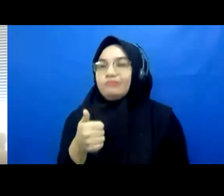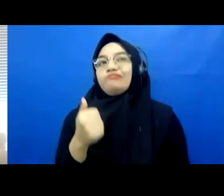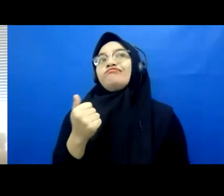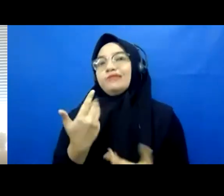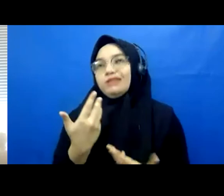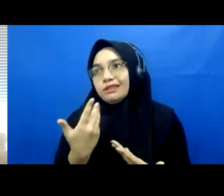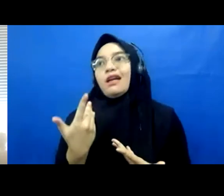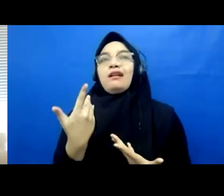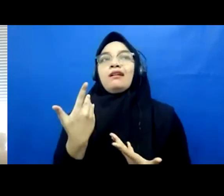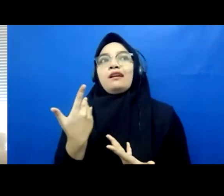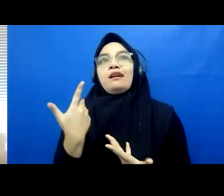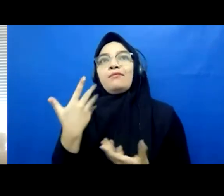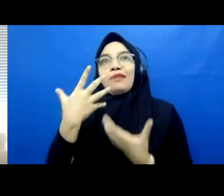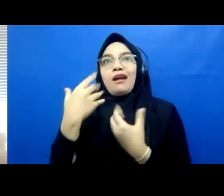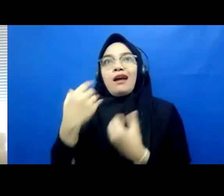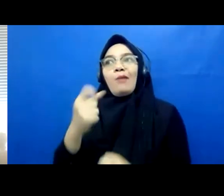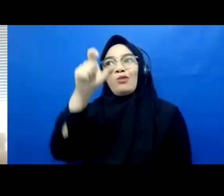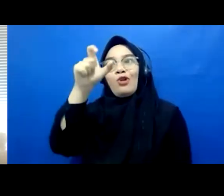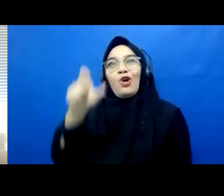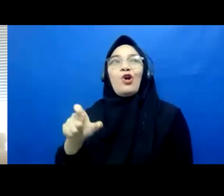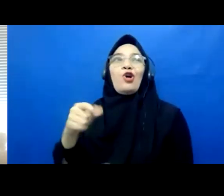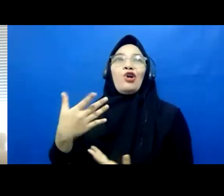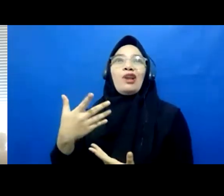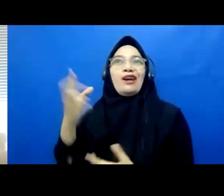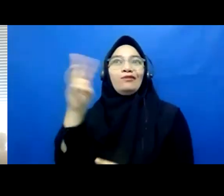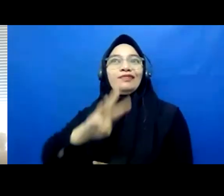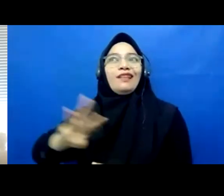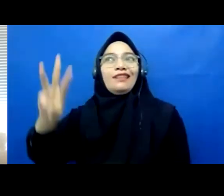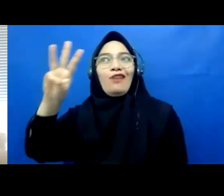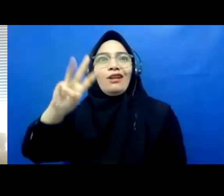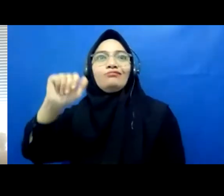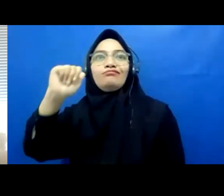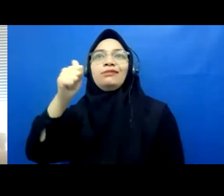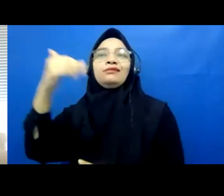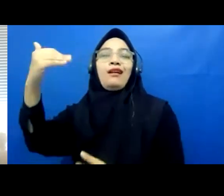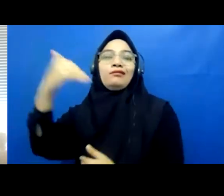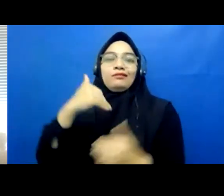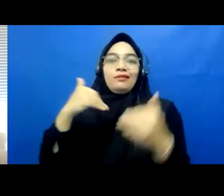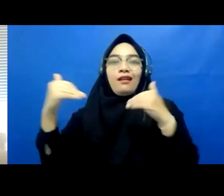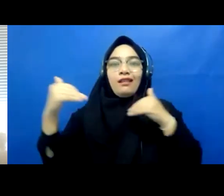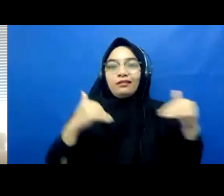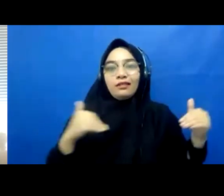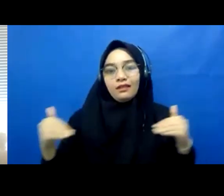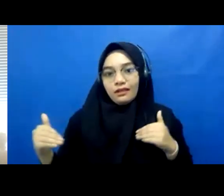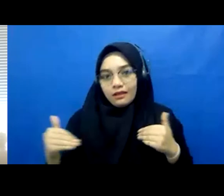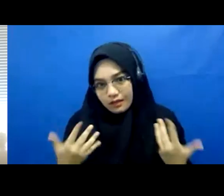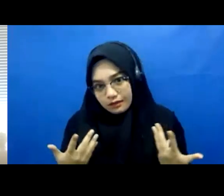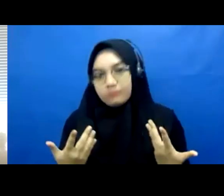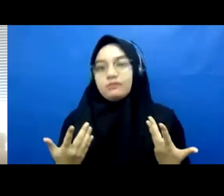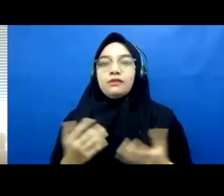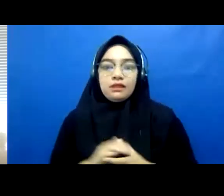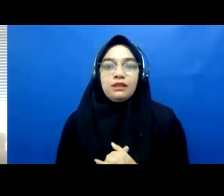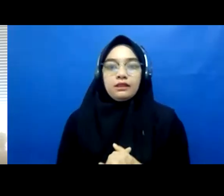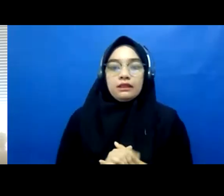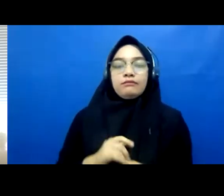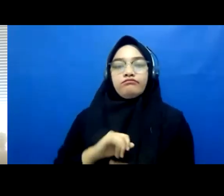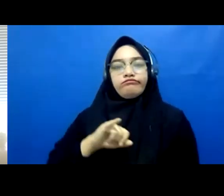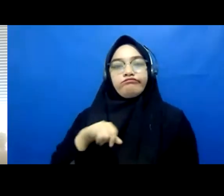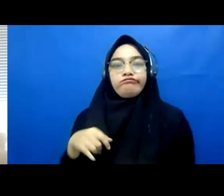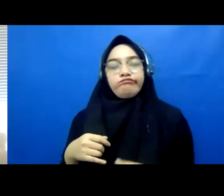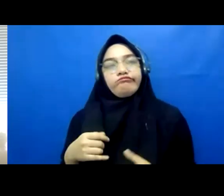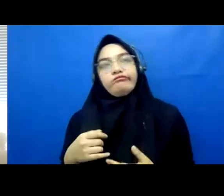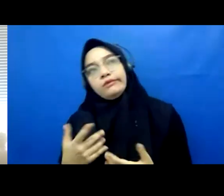But also in the same time, while post-pandemic, we are reflected ourselves in terms of Epic Cafe. We think about how can